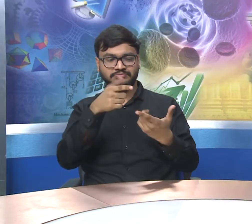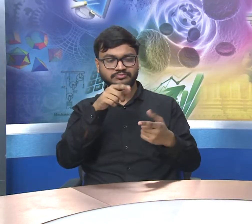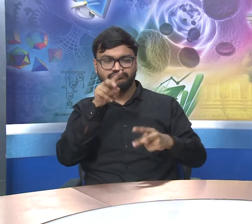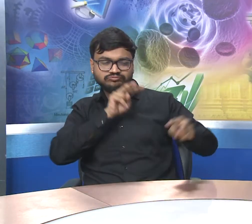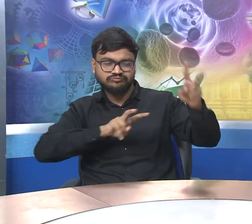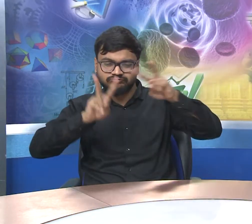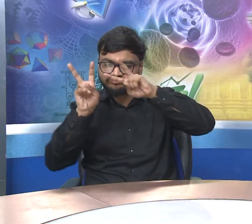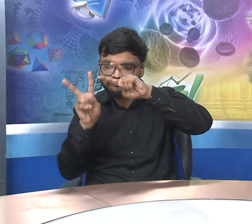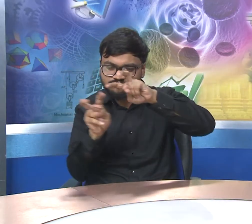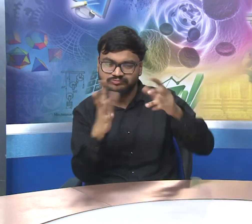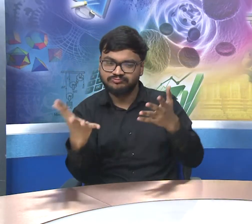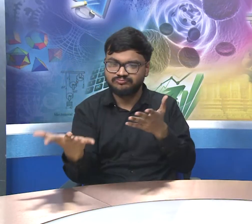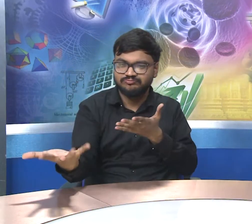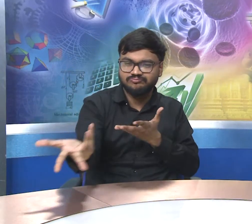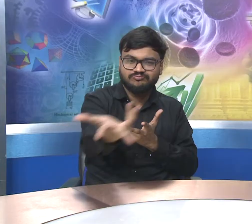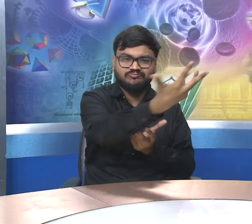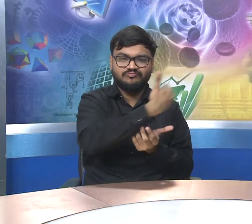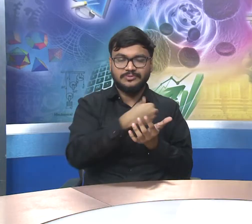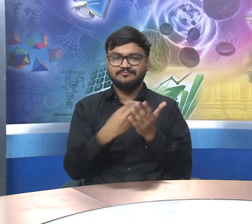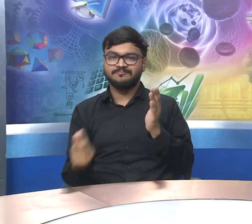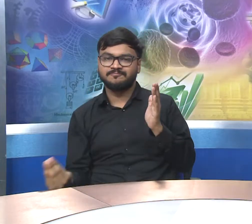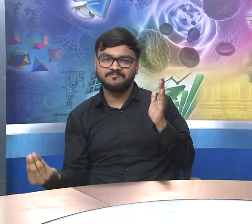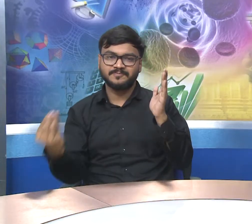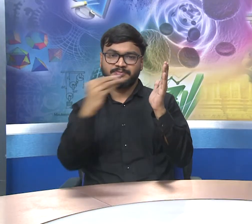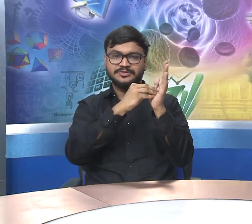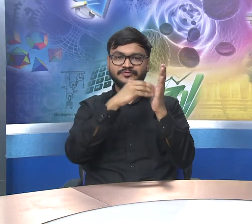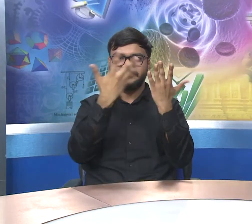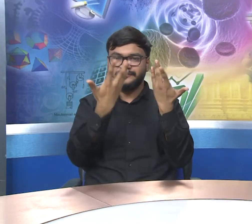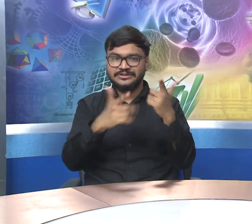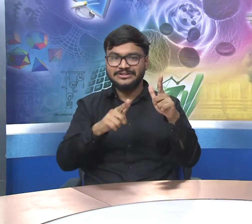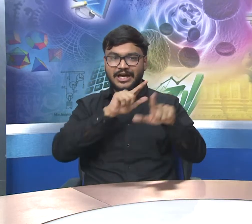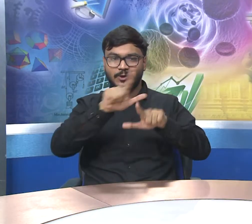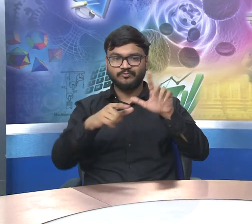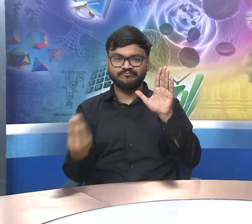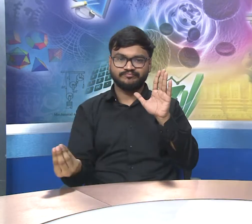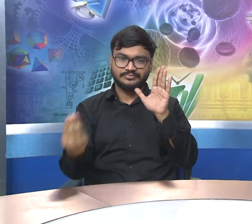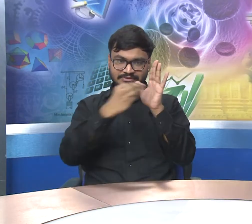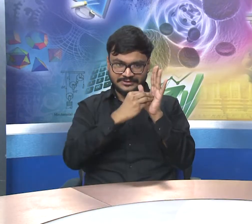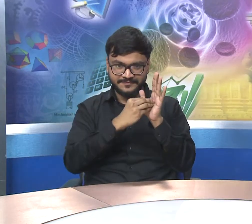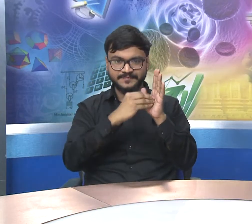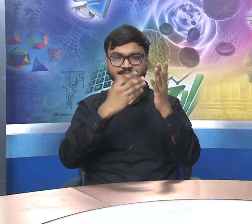so it will be easier to manage on a small scale.